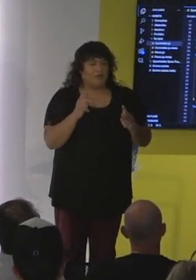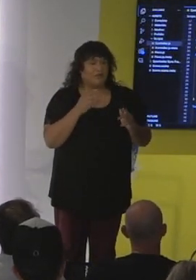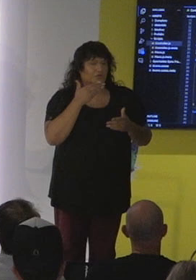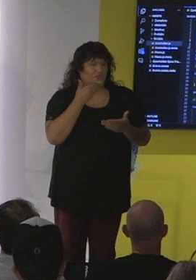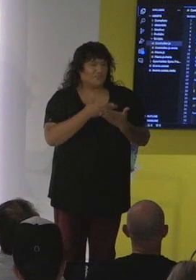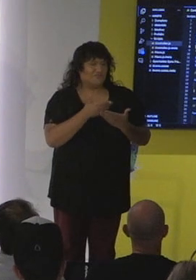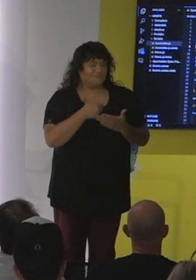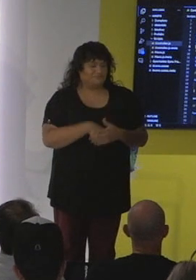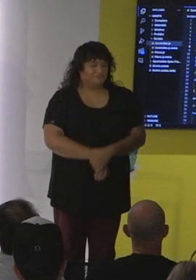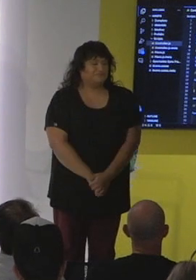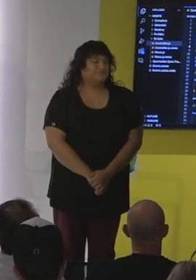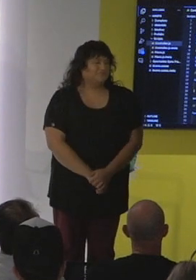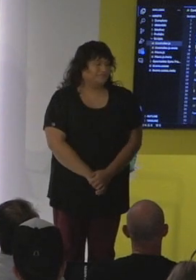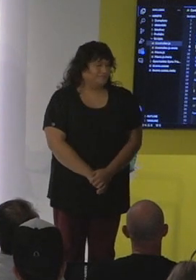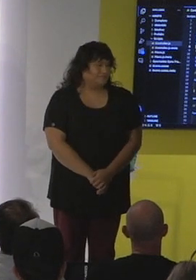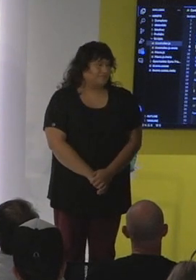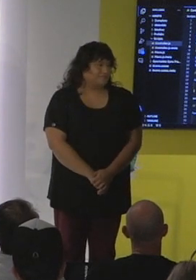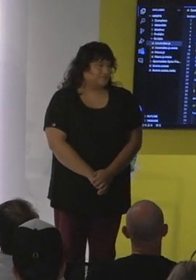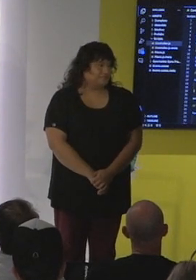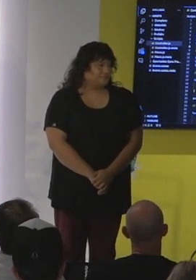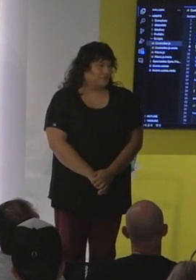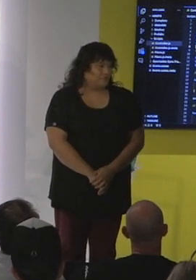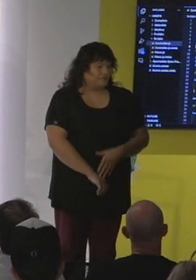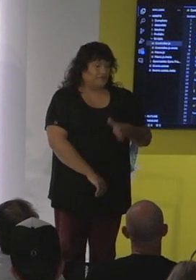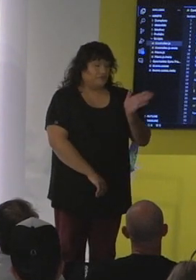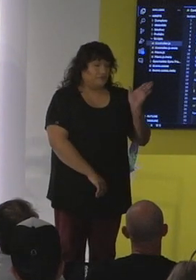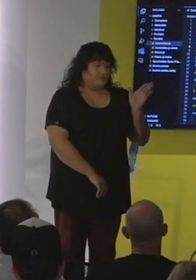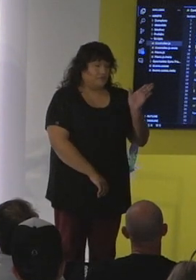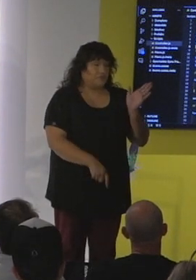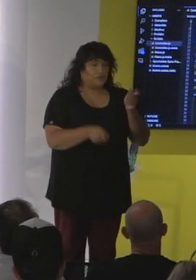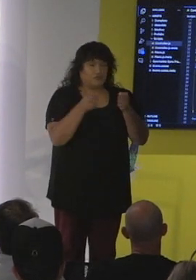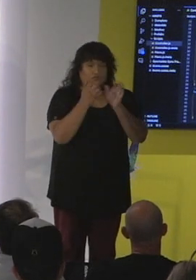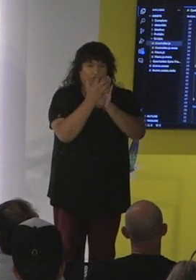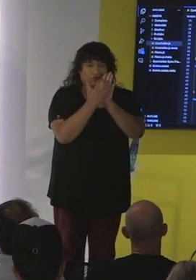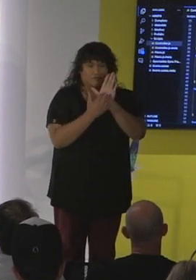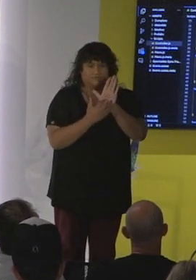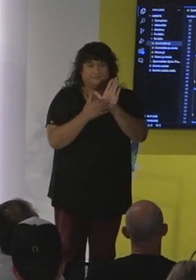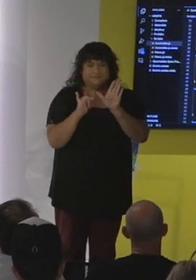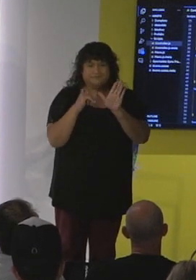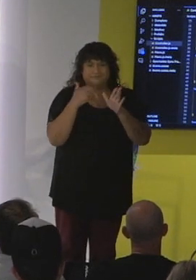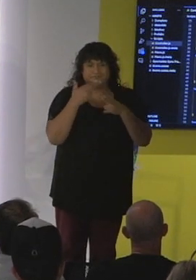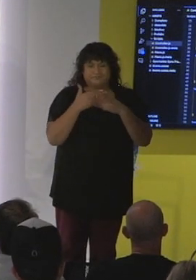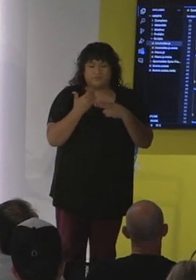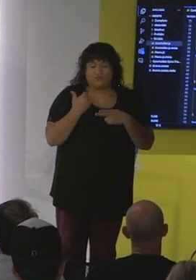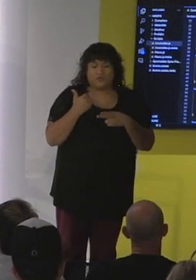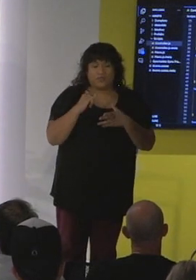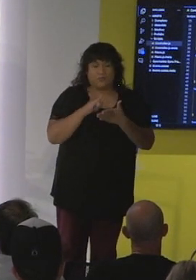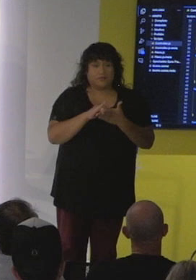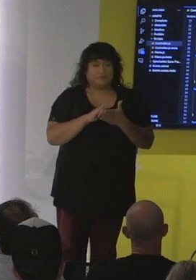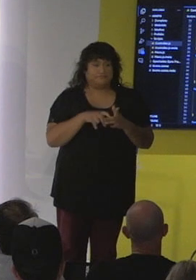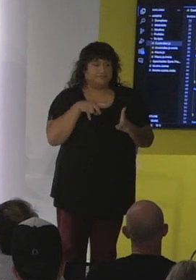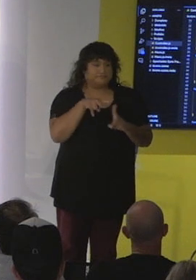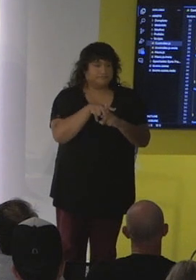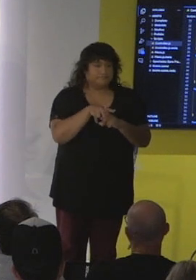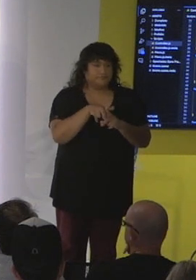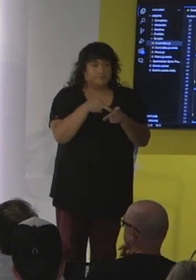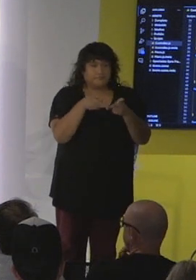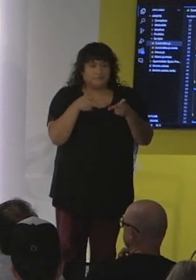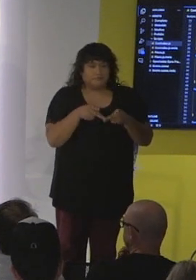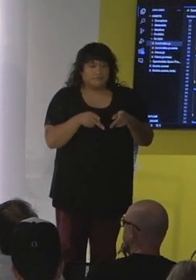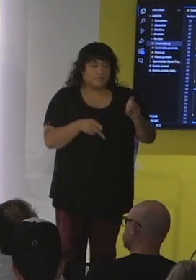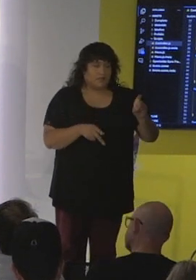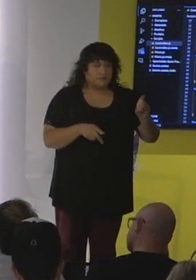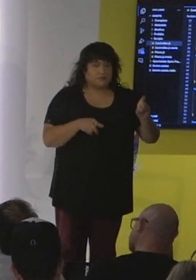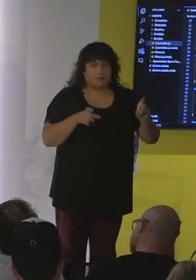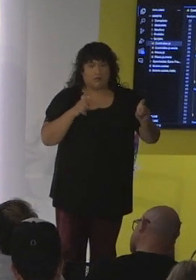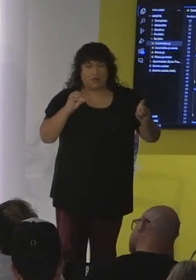here then. All right, so this is our controller script. Like I said, this is gonna assign X and O's to players. This is gonna handle whose